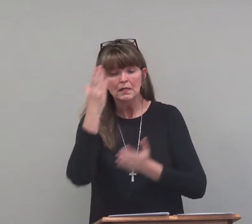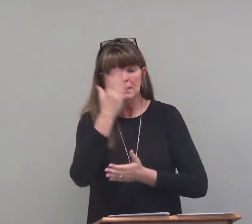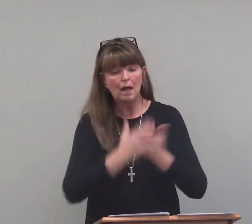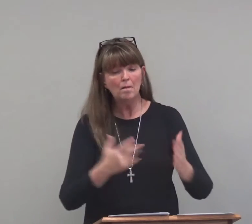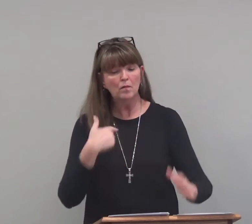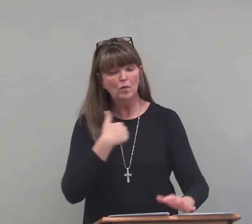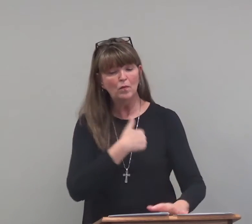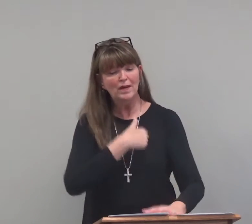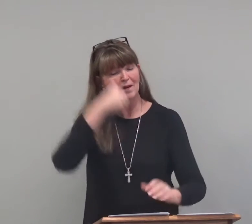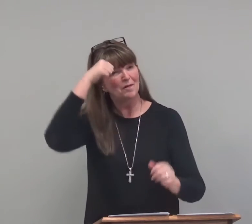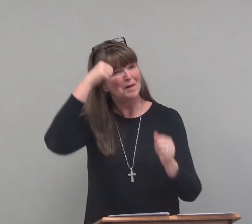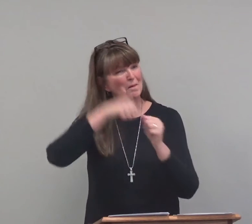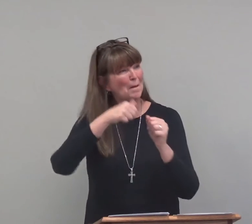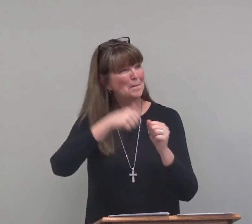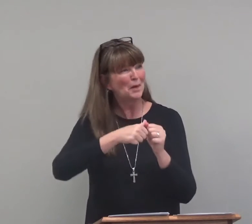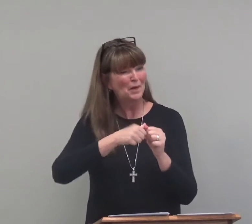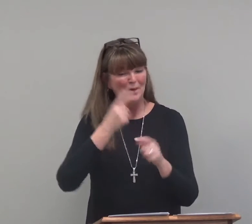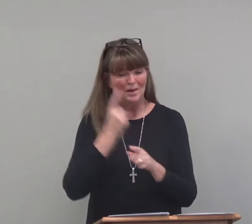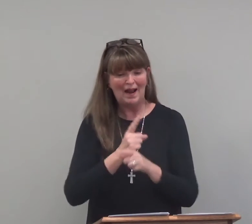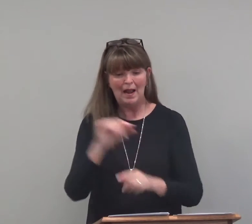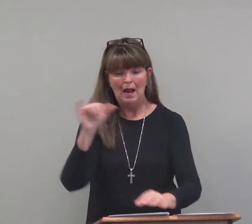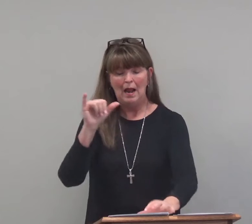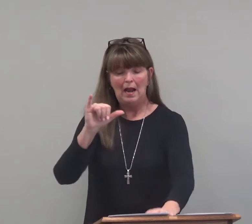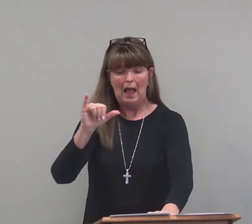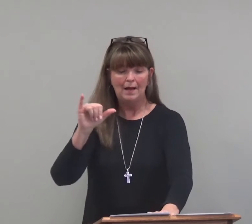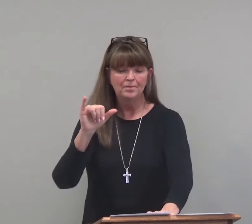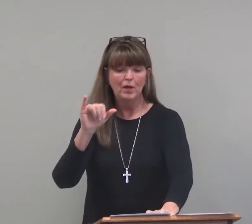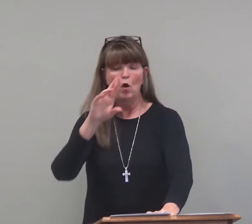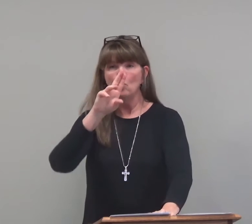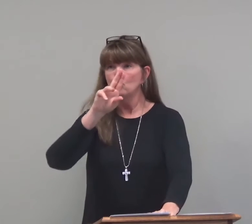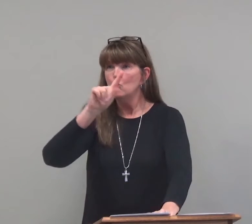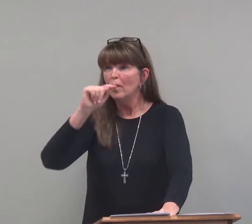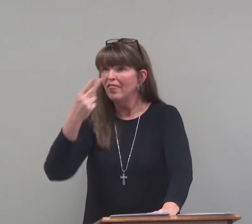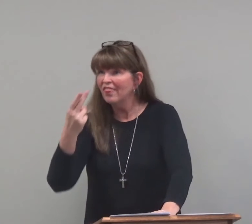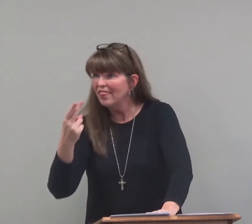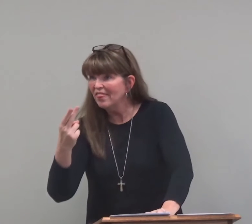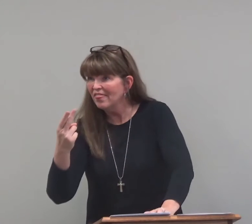can be hard. Some of the names we're familiar with, like Ruth,